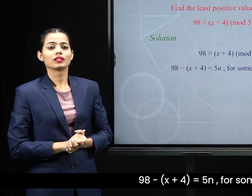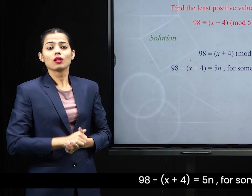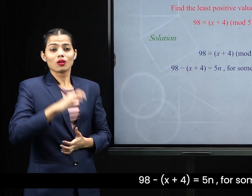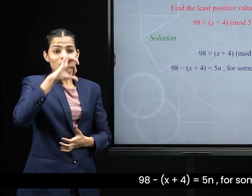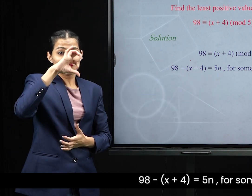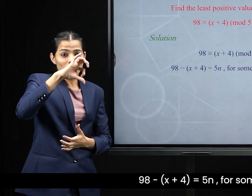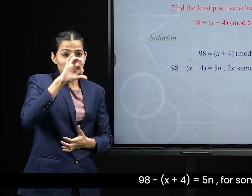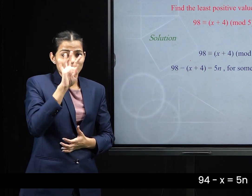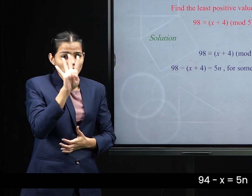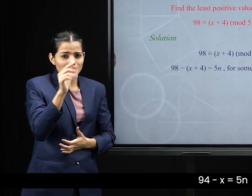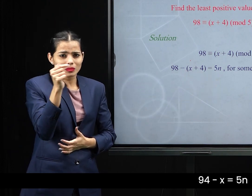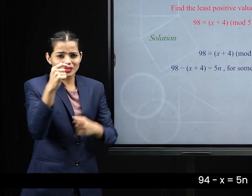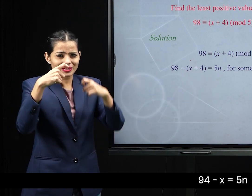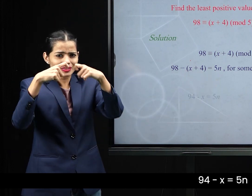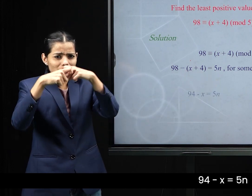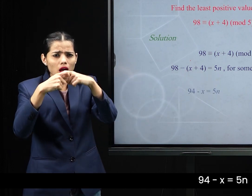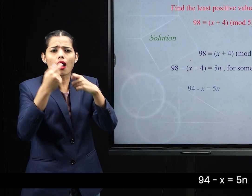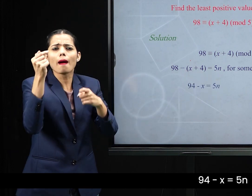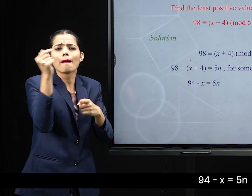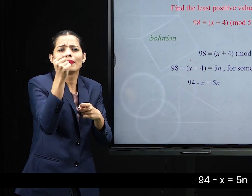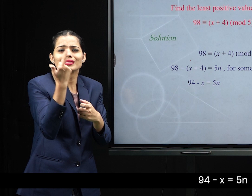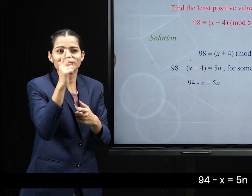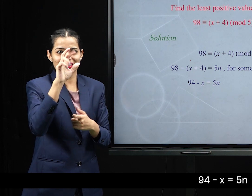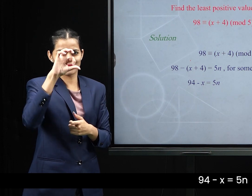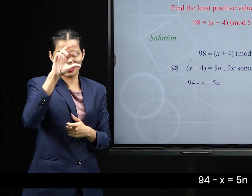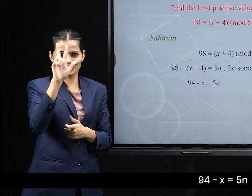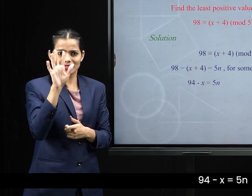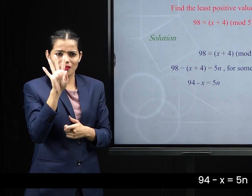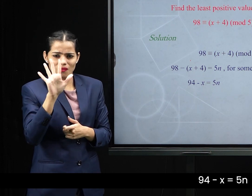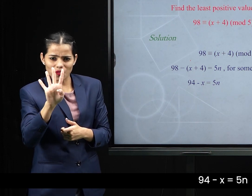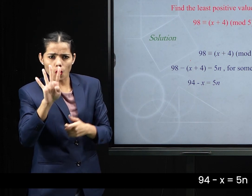n. 94 minus x is equal to 5n.